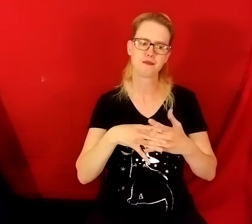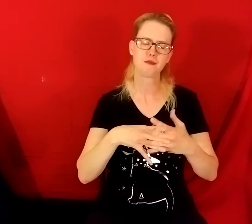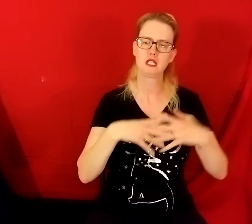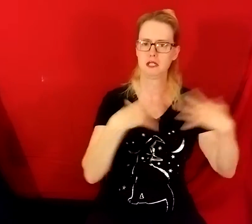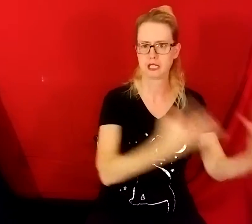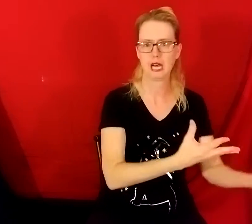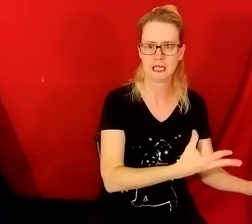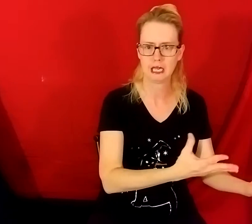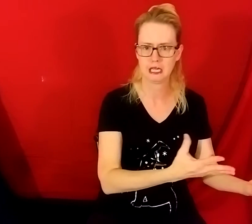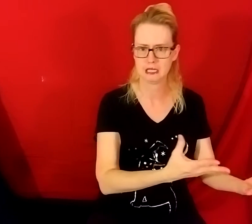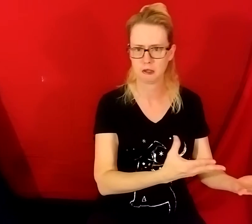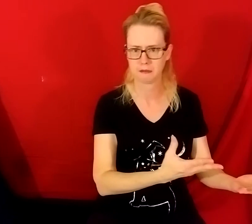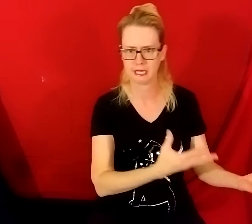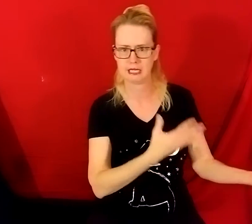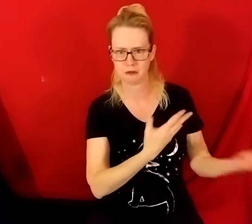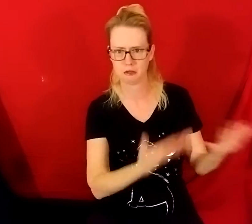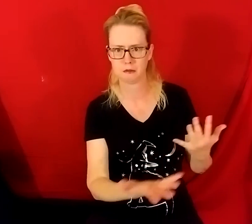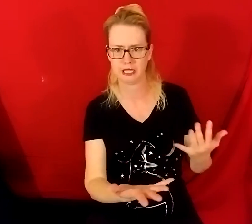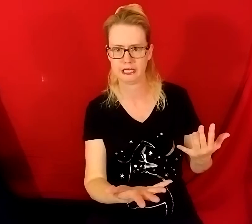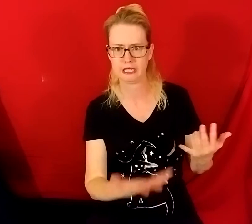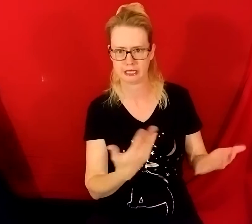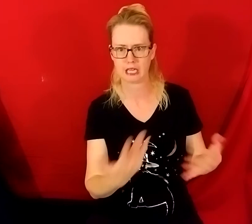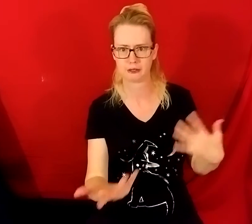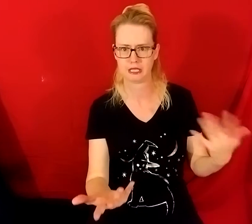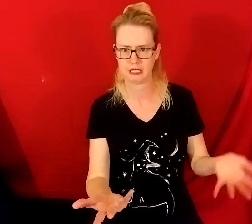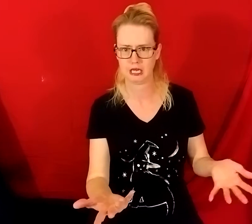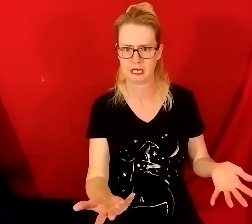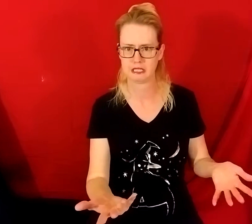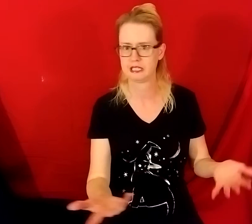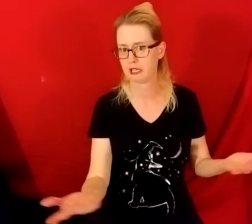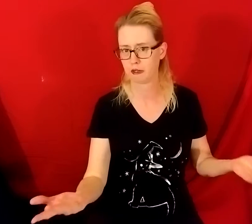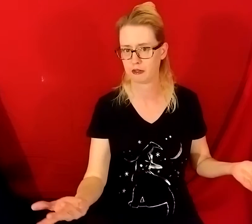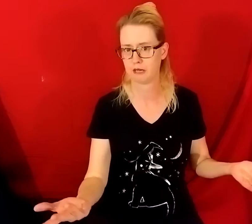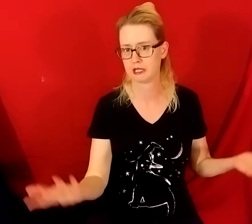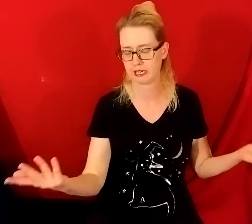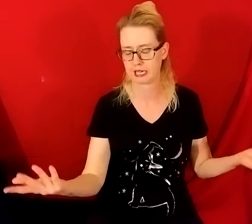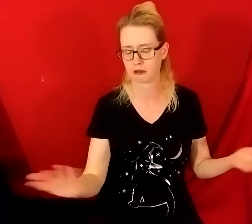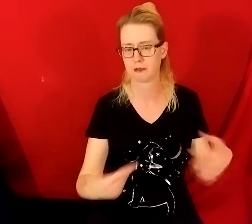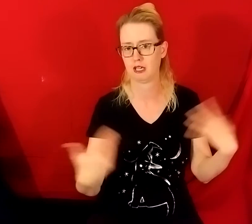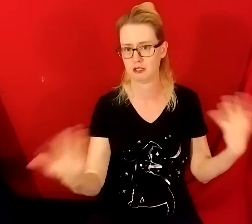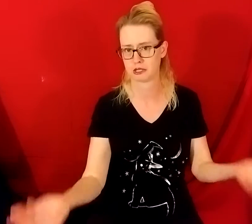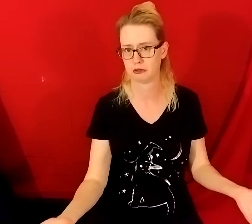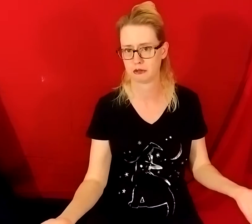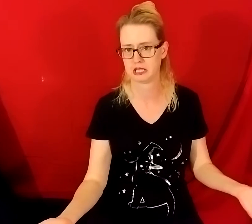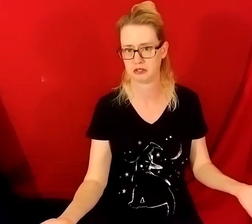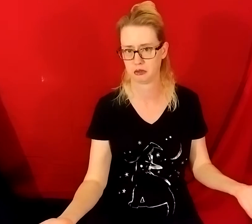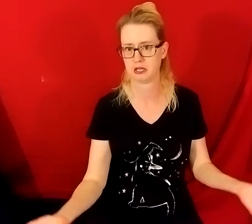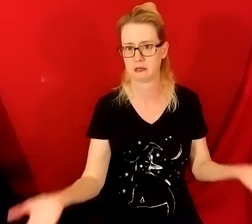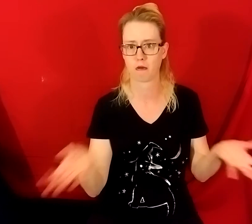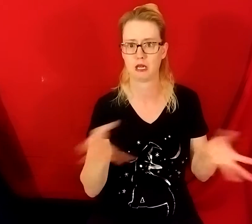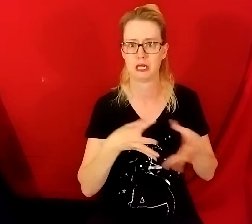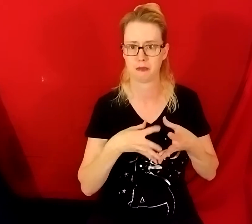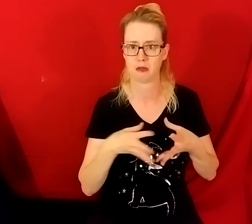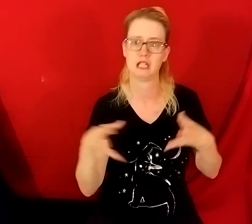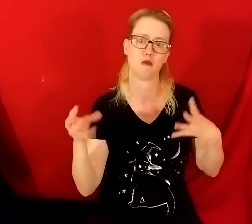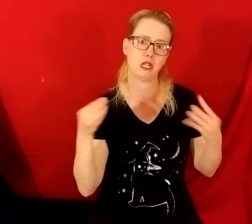the guy, uh, who, uh, who played is actually, uh, he did a great job as an actor, but also the story, uh, and the plot, it really brought